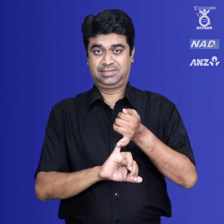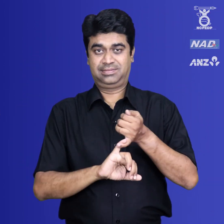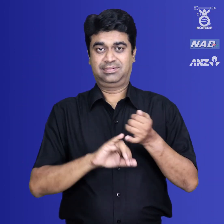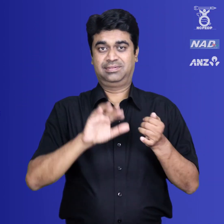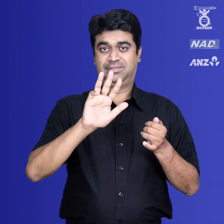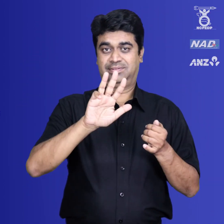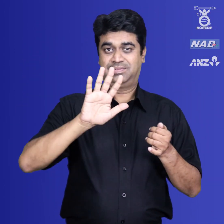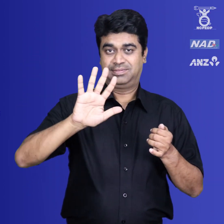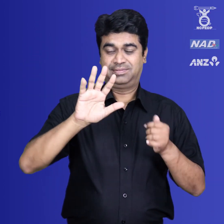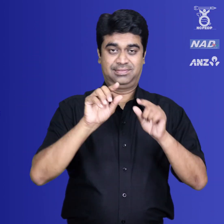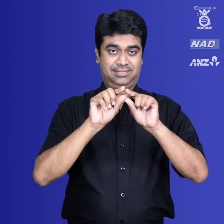95.